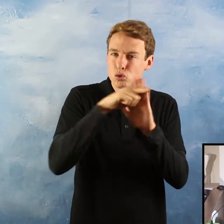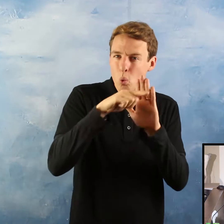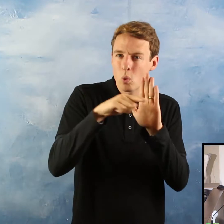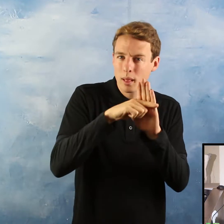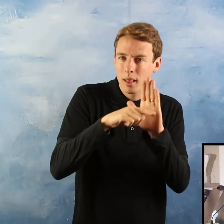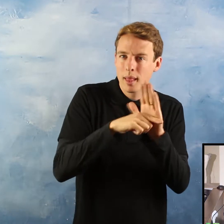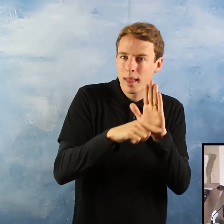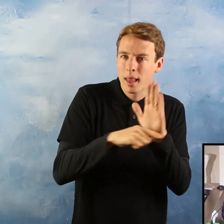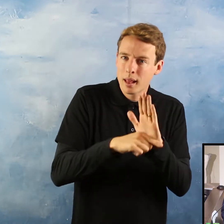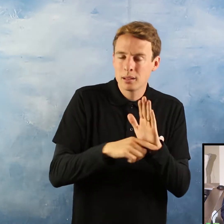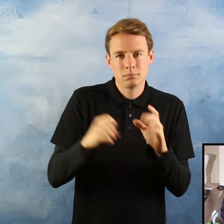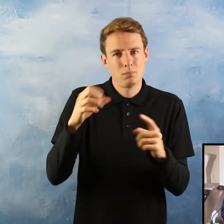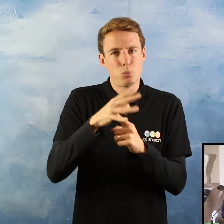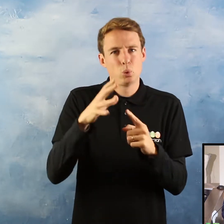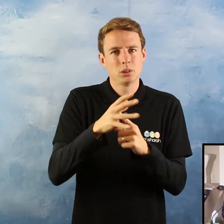have things